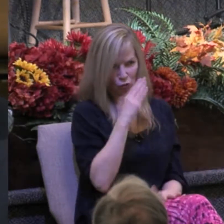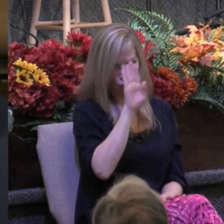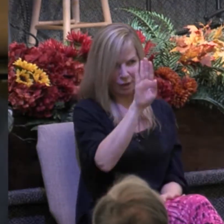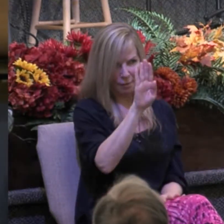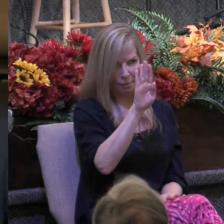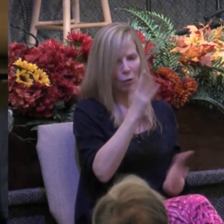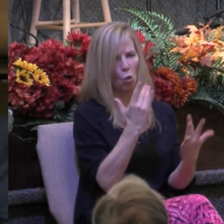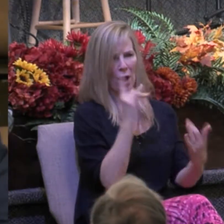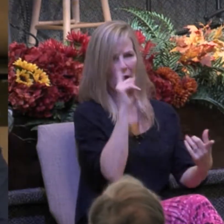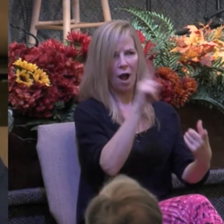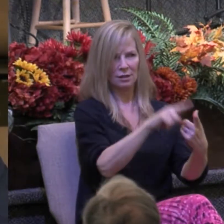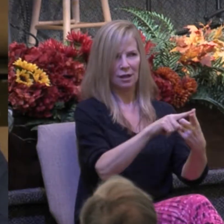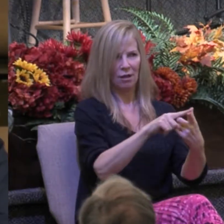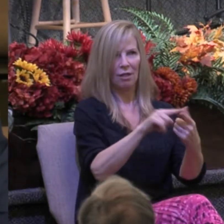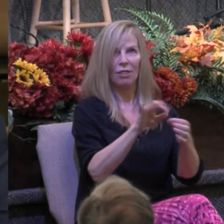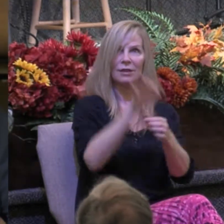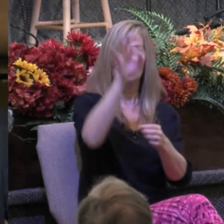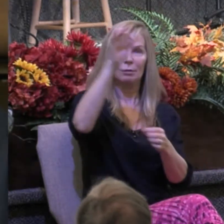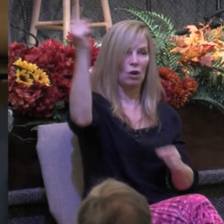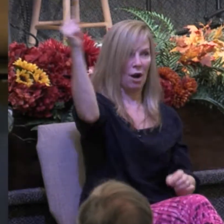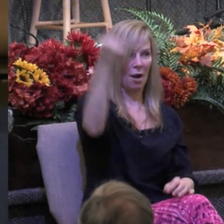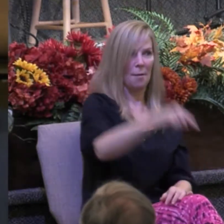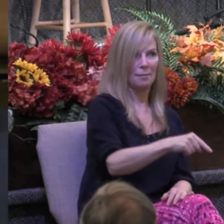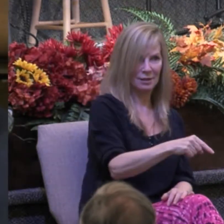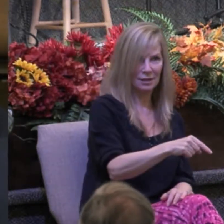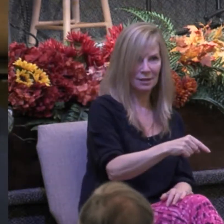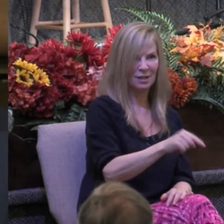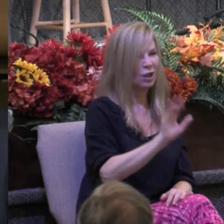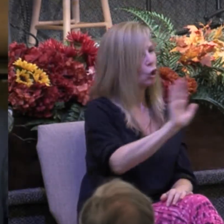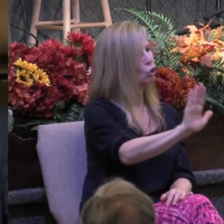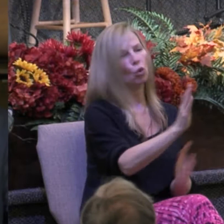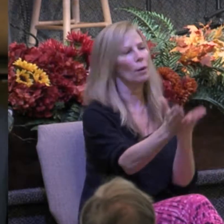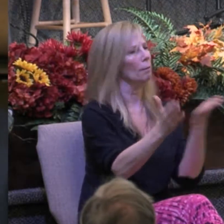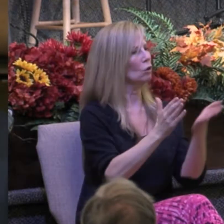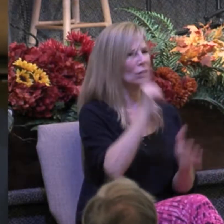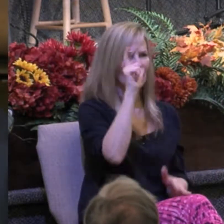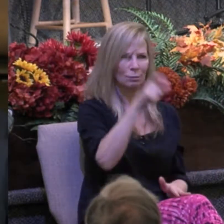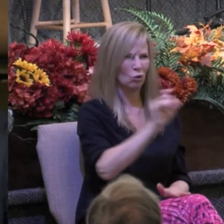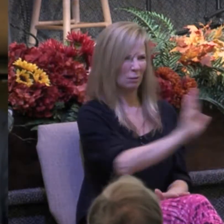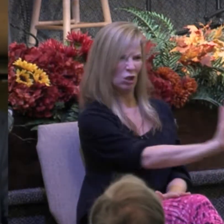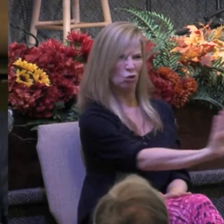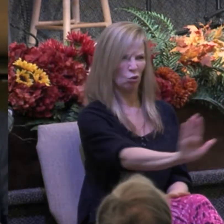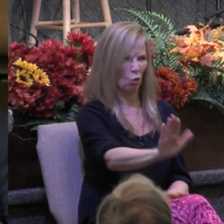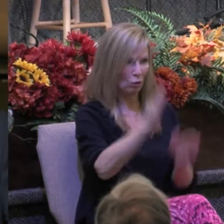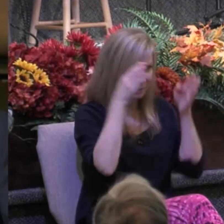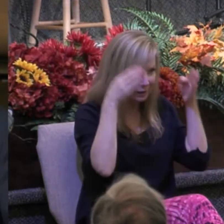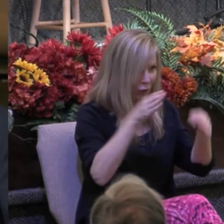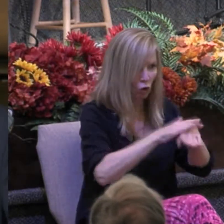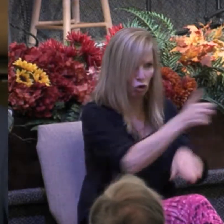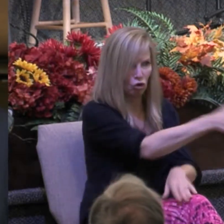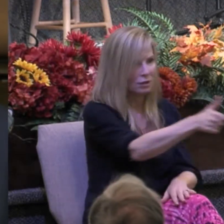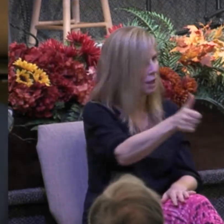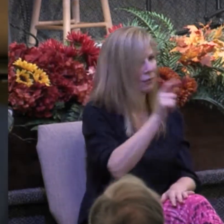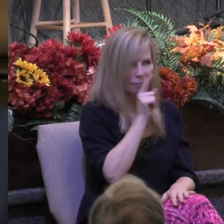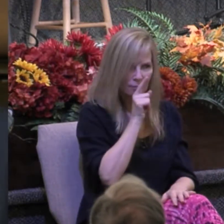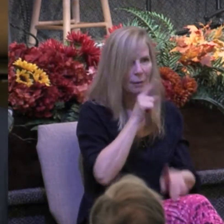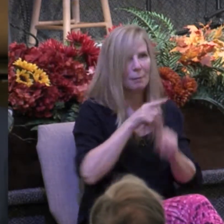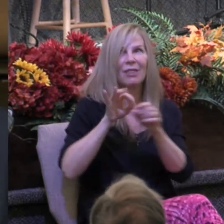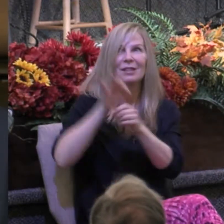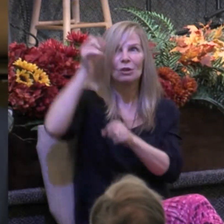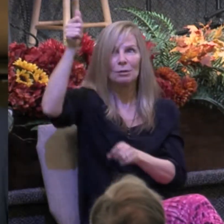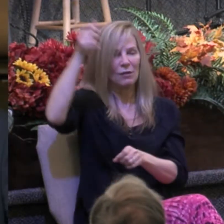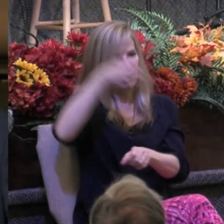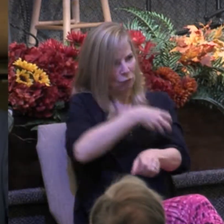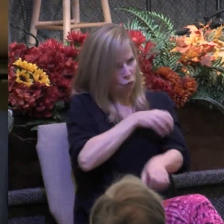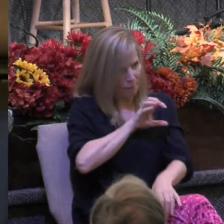because they needed to understand that their ministry was not to be man-centered, but it was to be empowered by the Spirit of